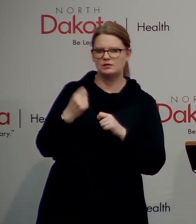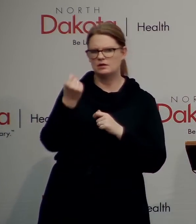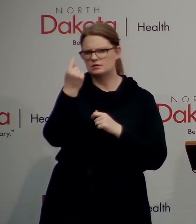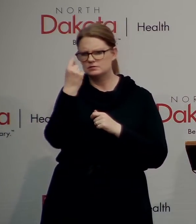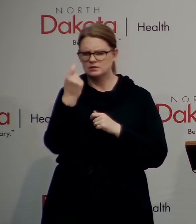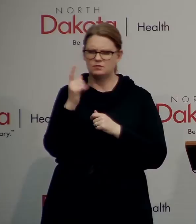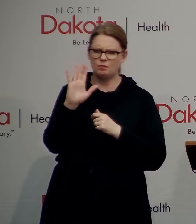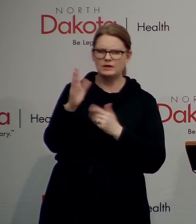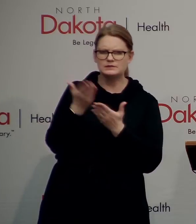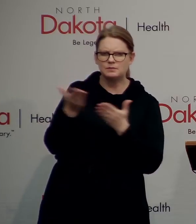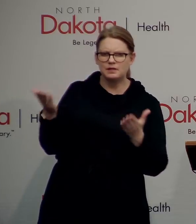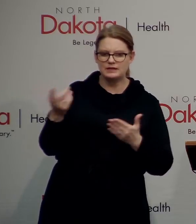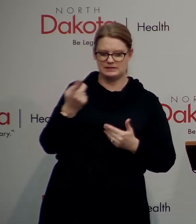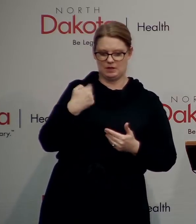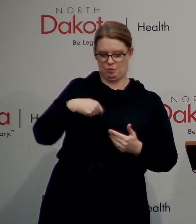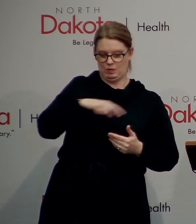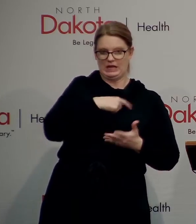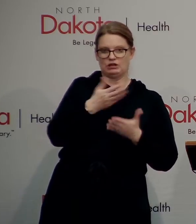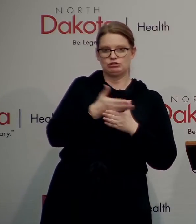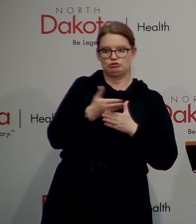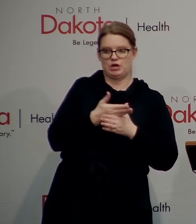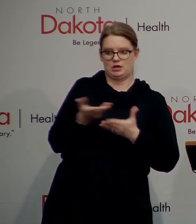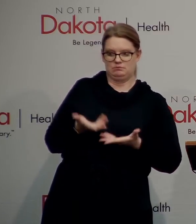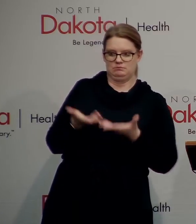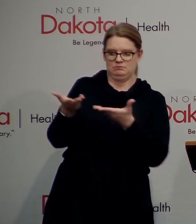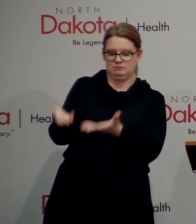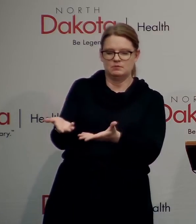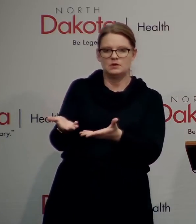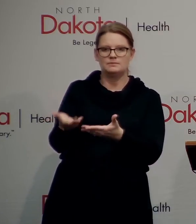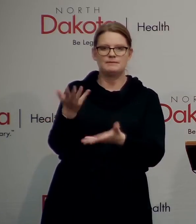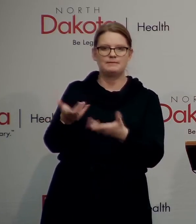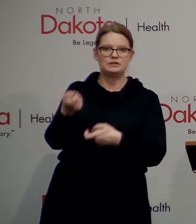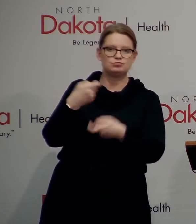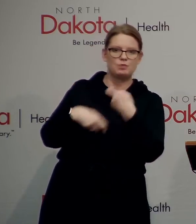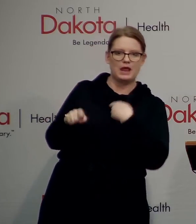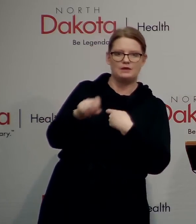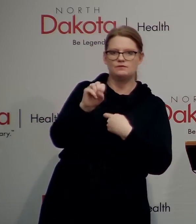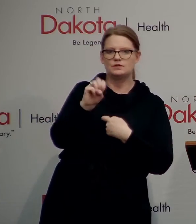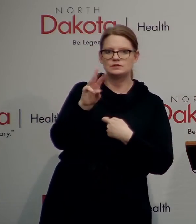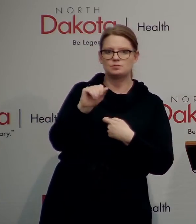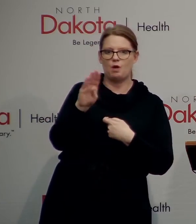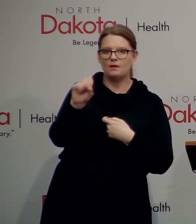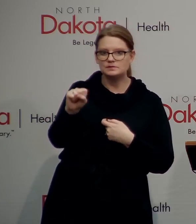understand what supplies we could share in order to maybe trade for swabs.